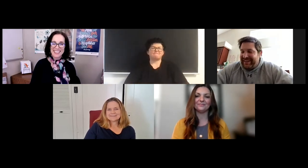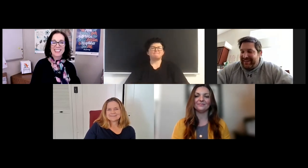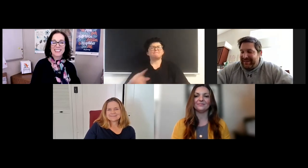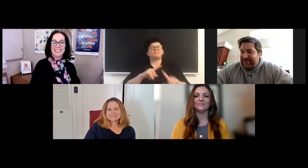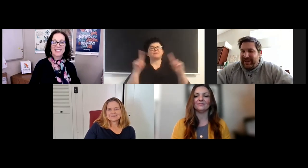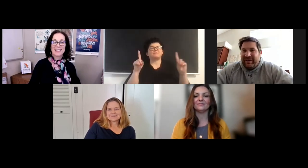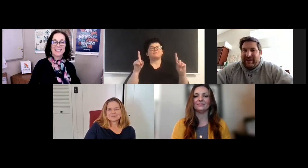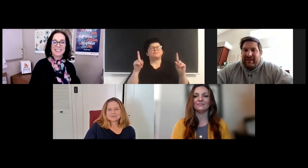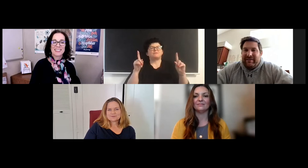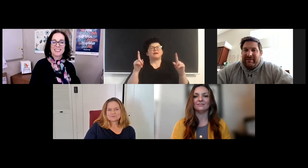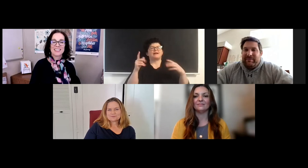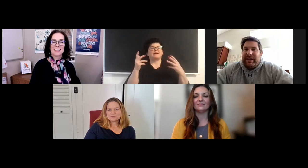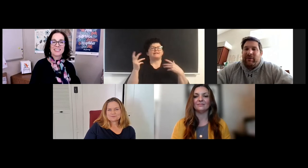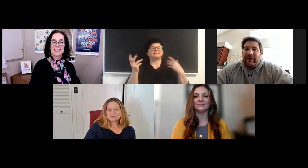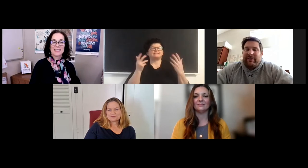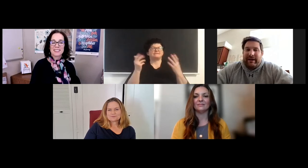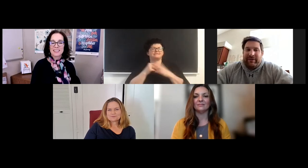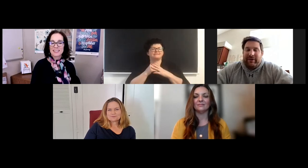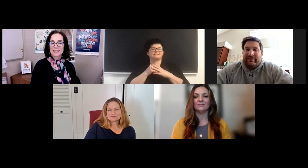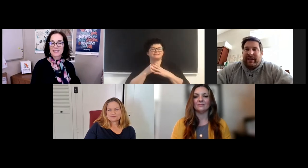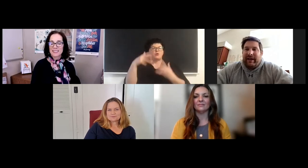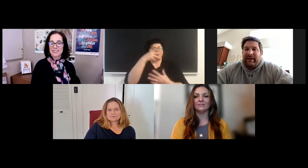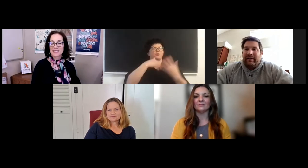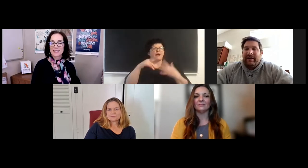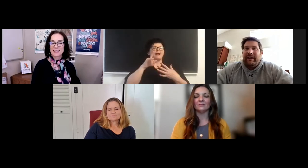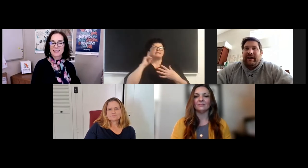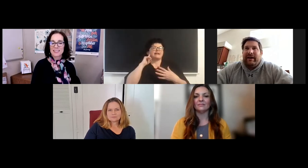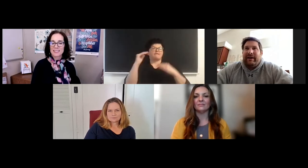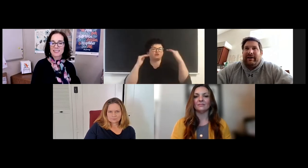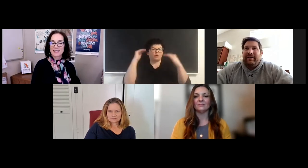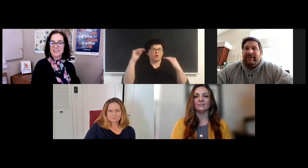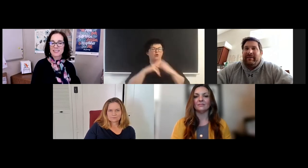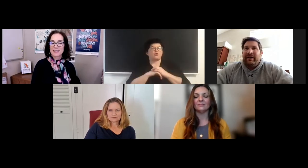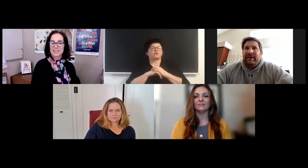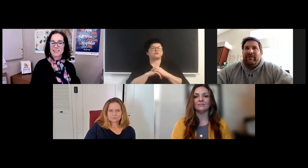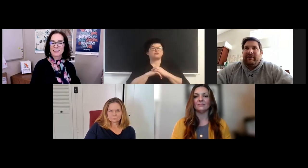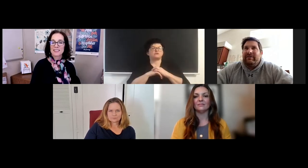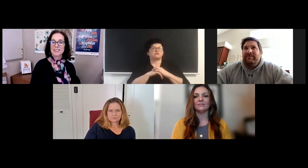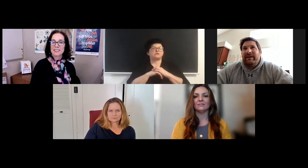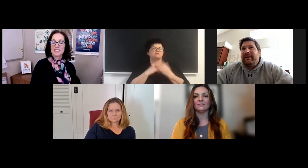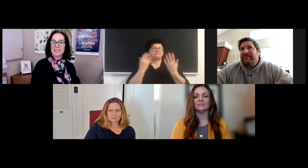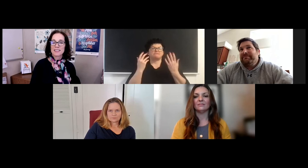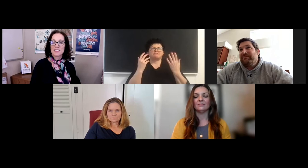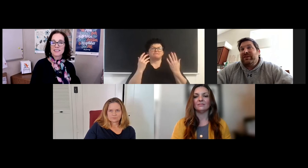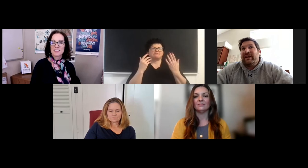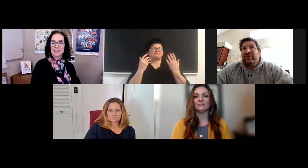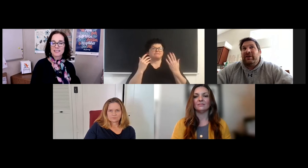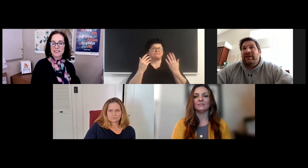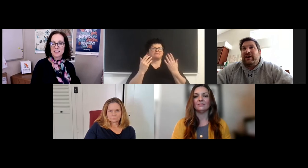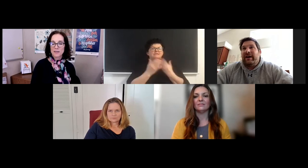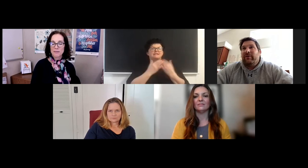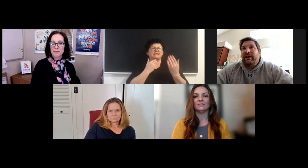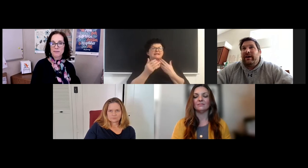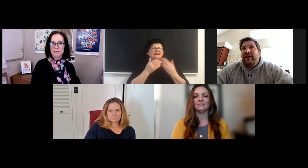I think that being around deaf adults and even sitting